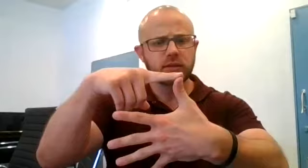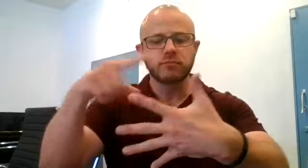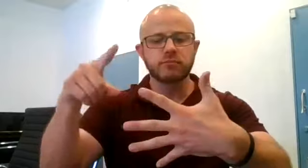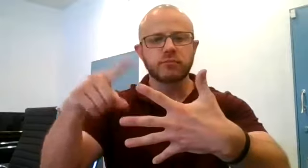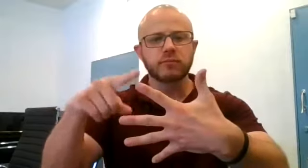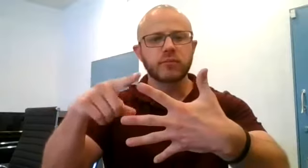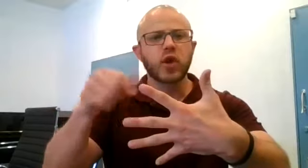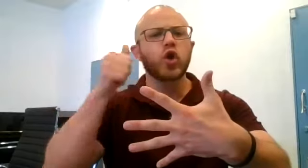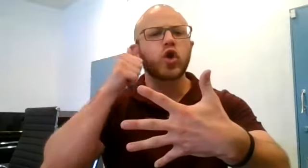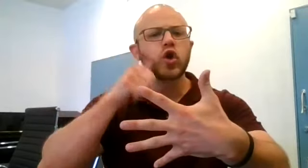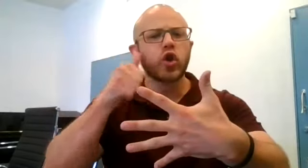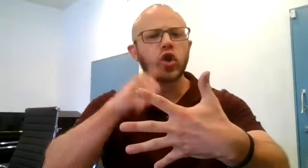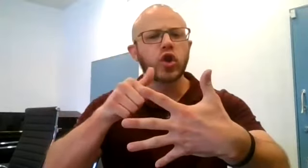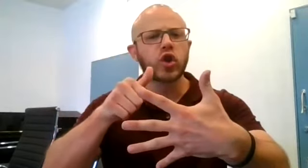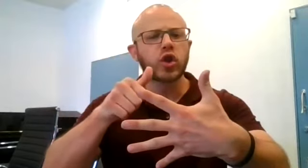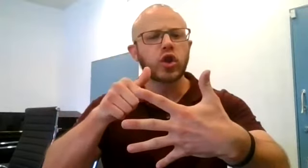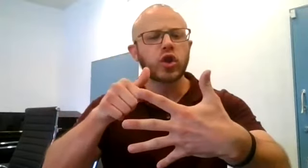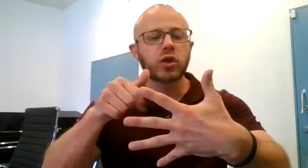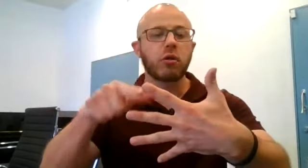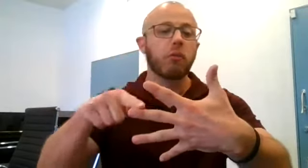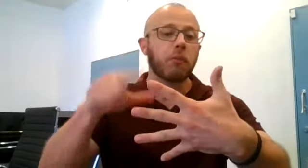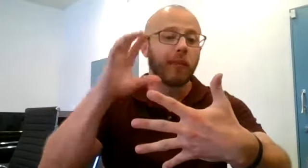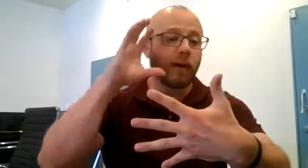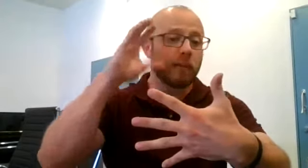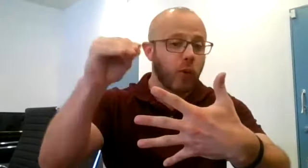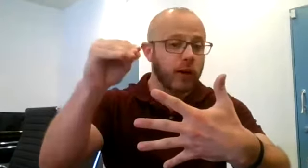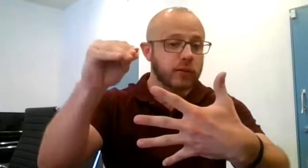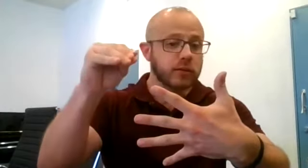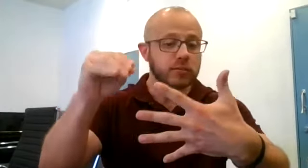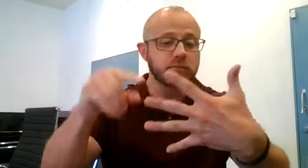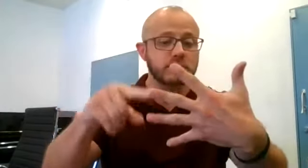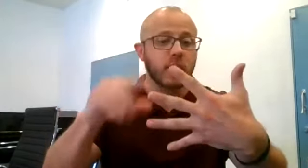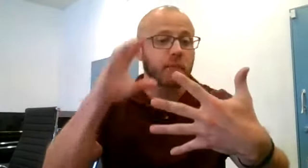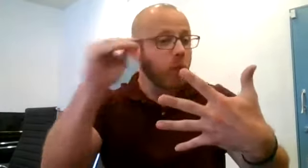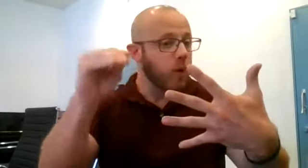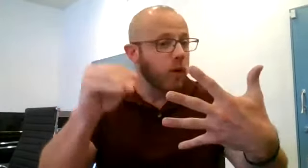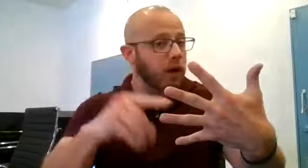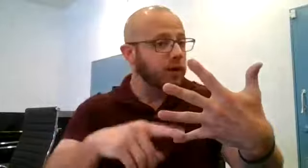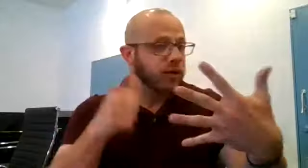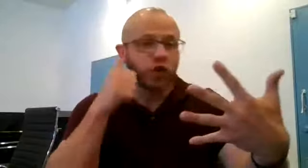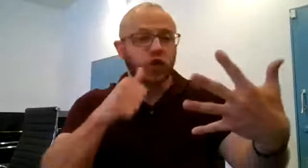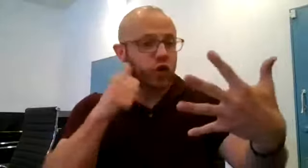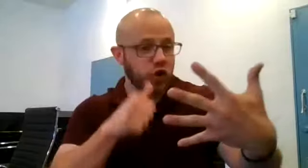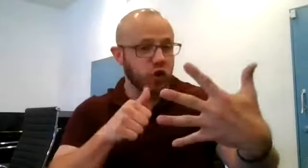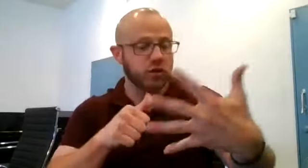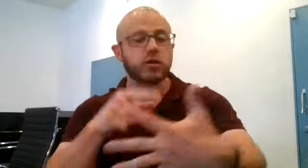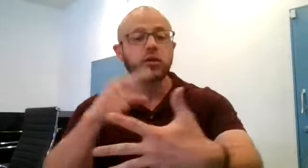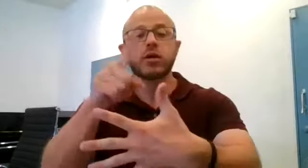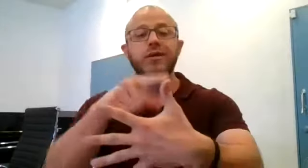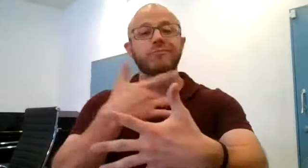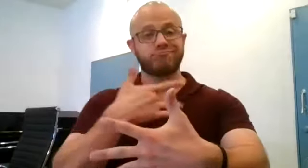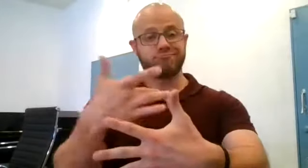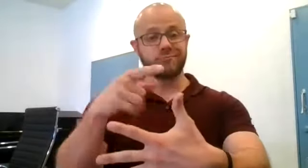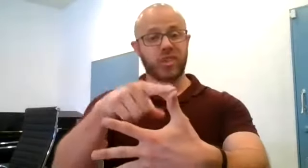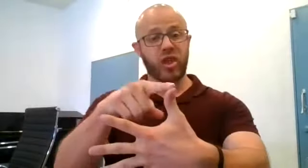the 5 finger, and you explain all the different children. Boy, boy, another boy, a girl. So